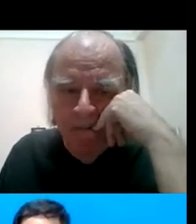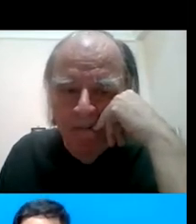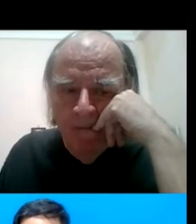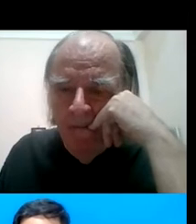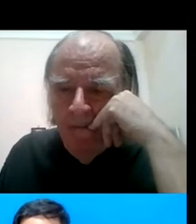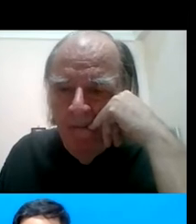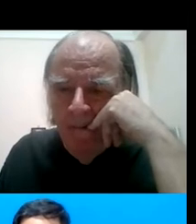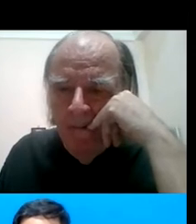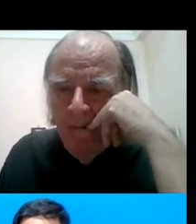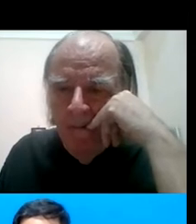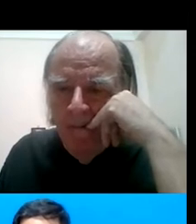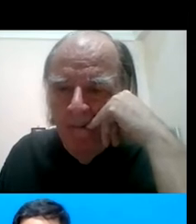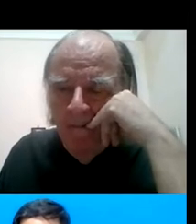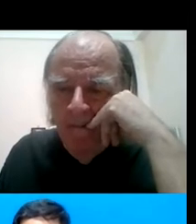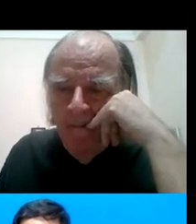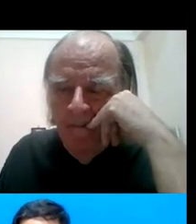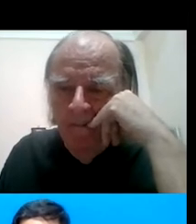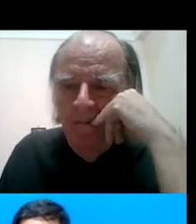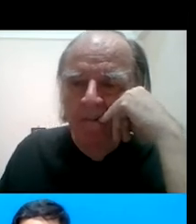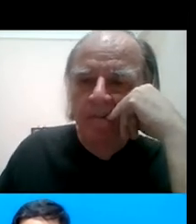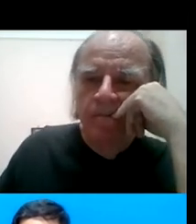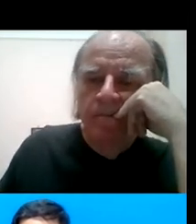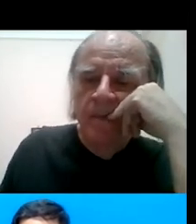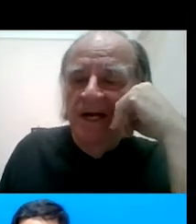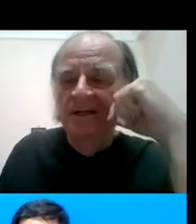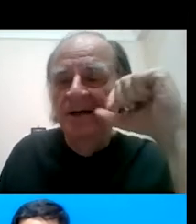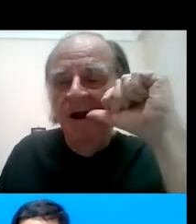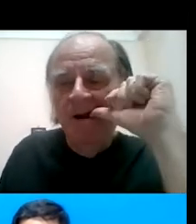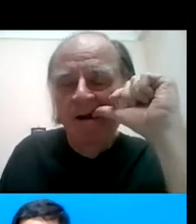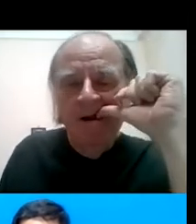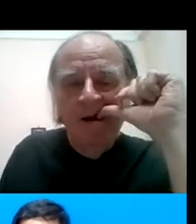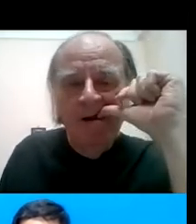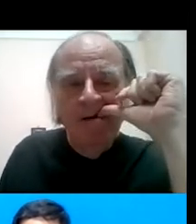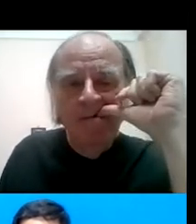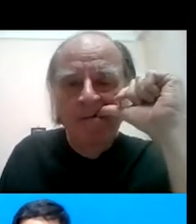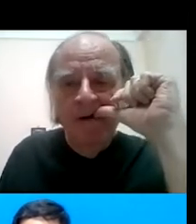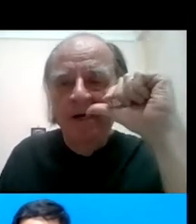Hello, Marvin. Spotlight, Marvin. All right.